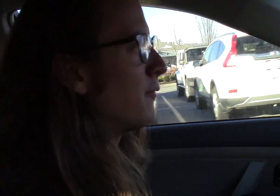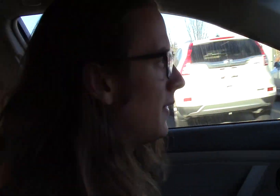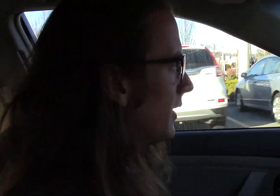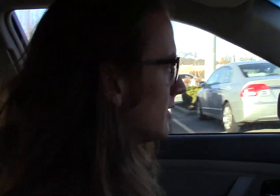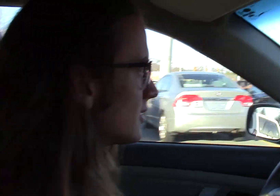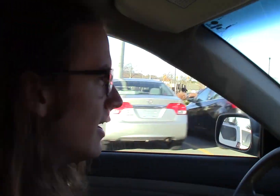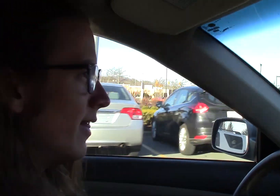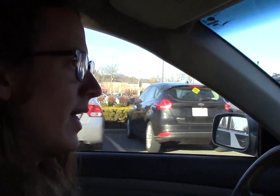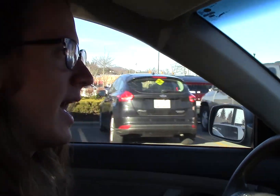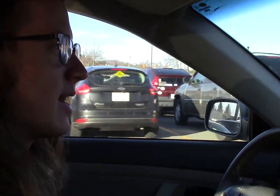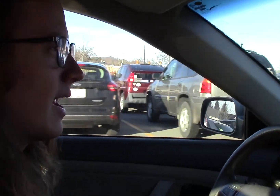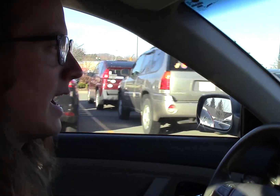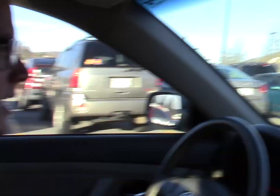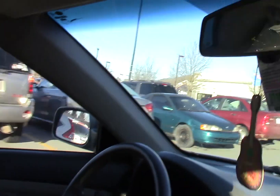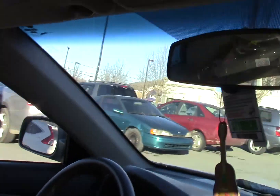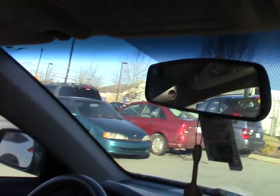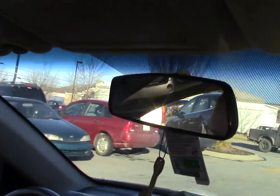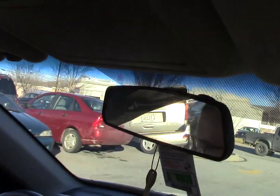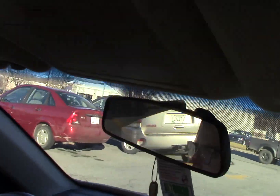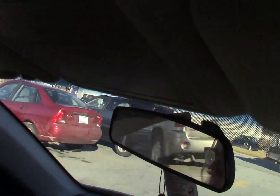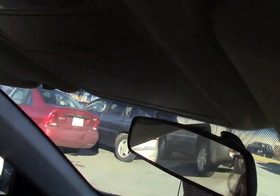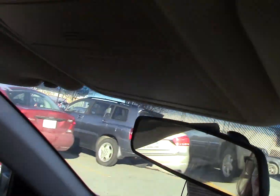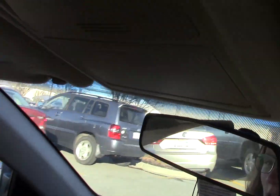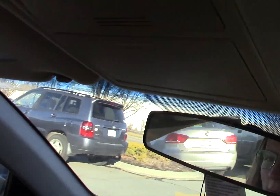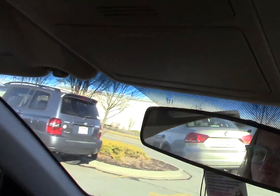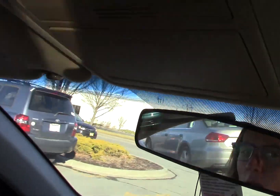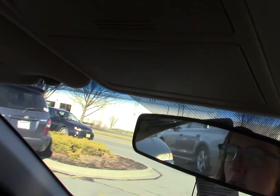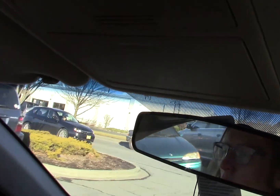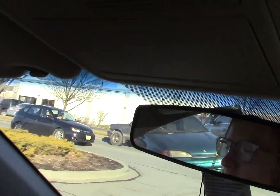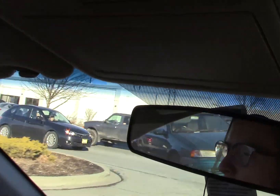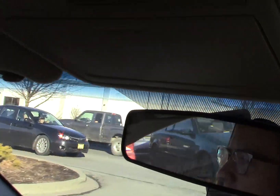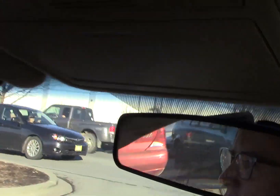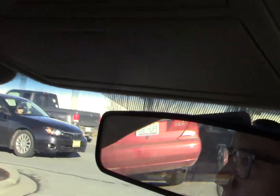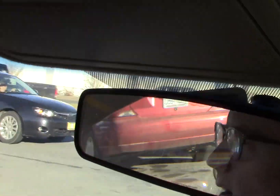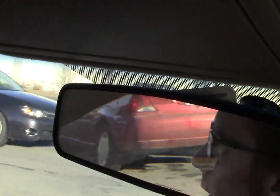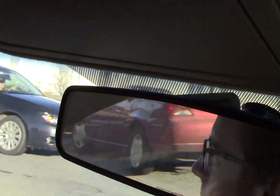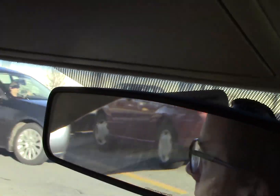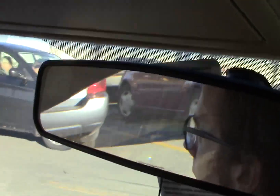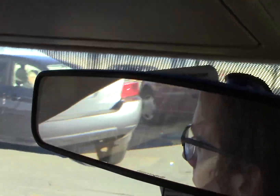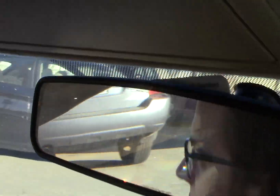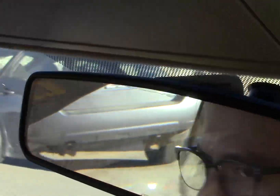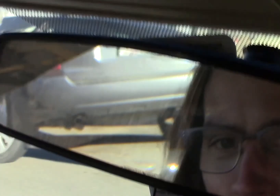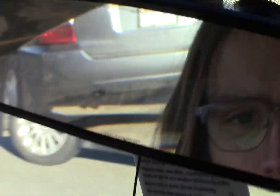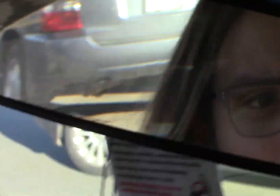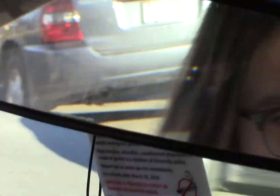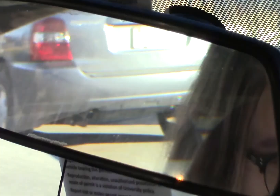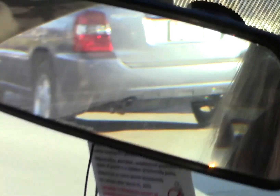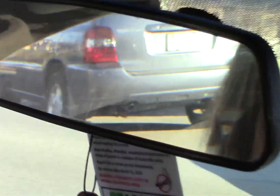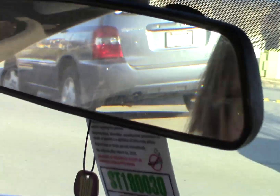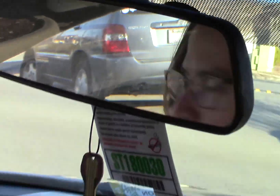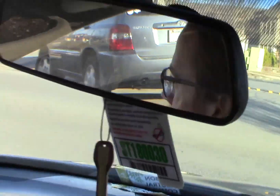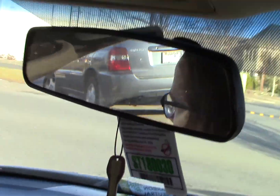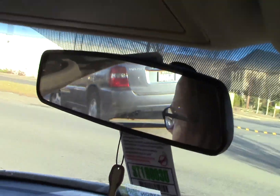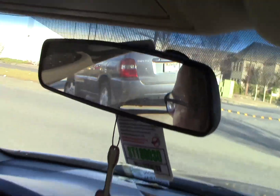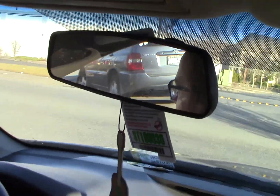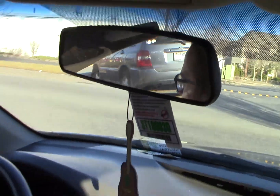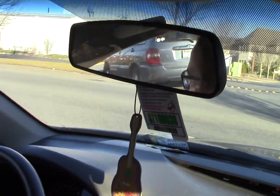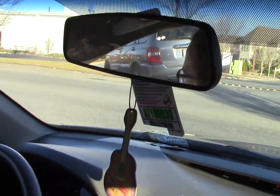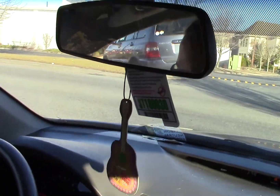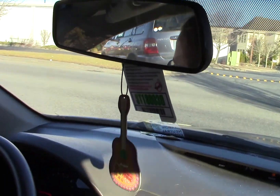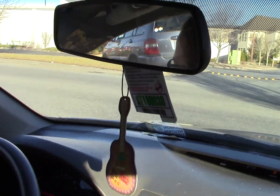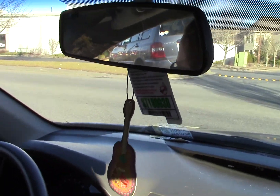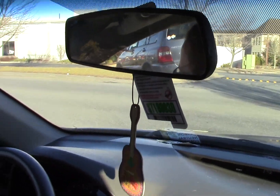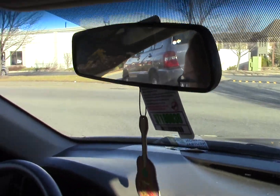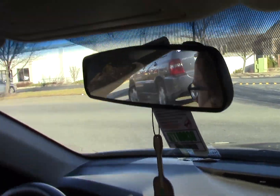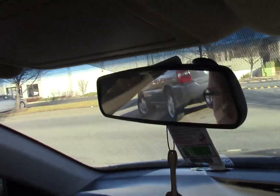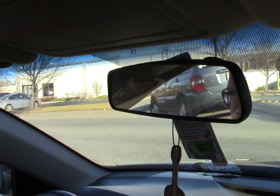And the feelings that any artist has ever tried to express are invalid. Where'd you get the name